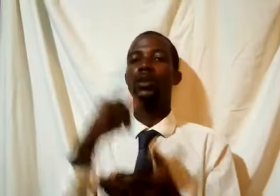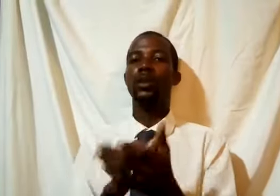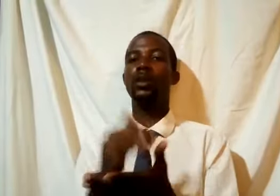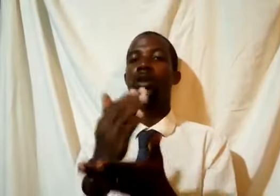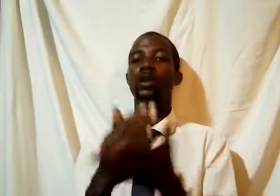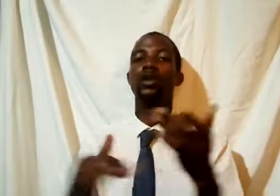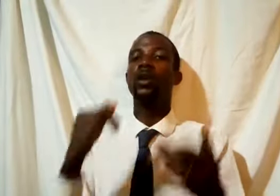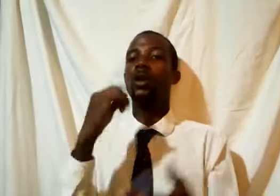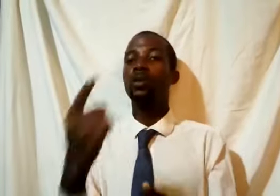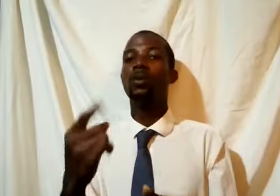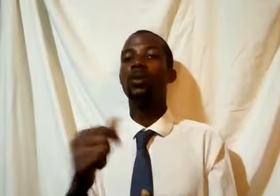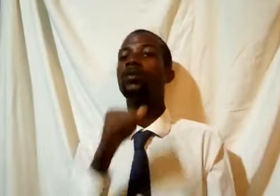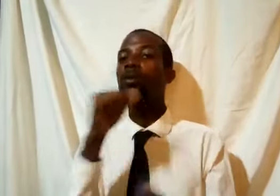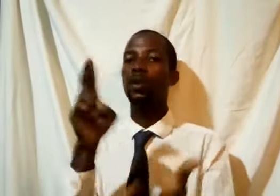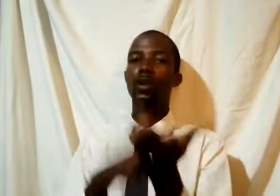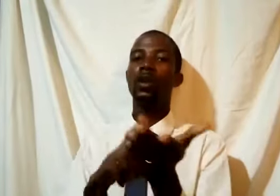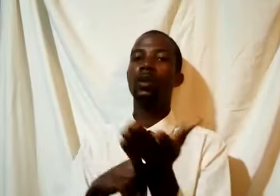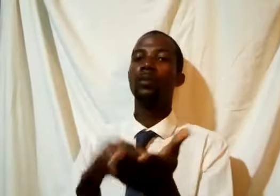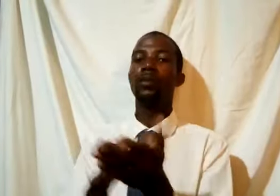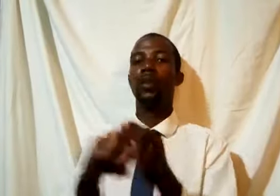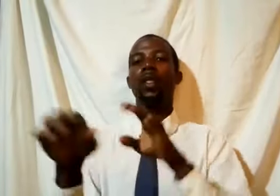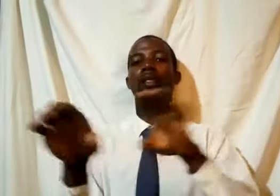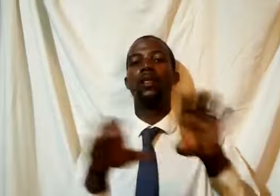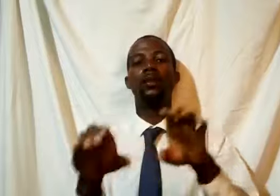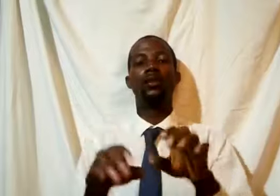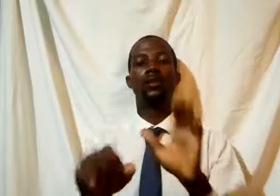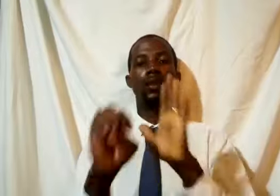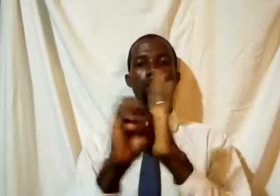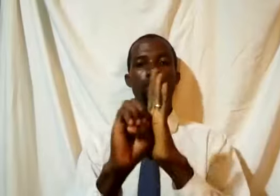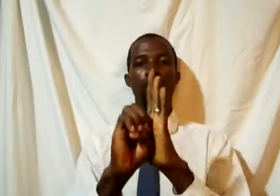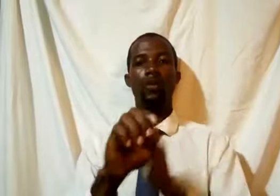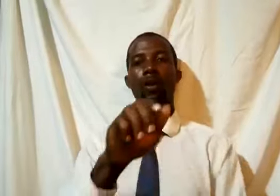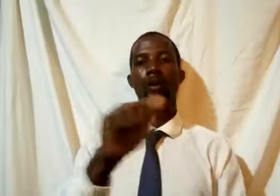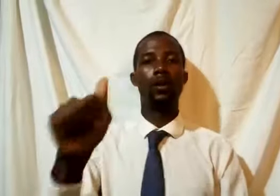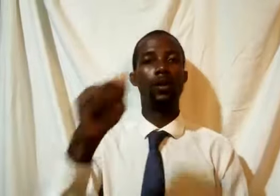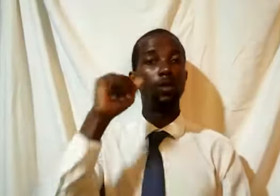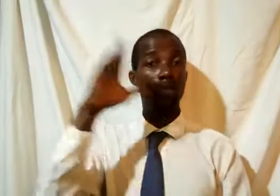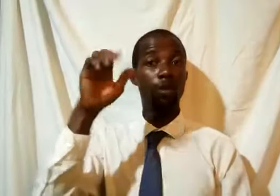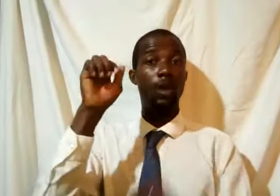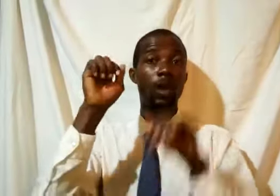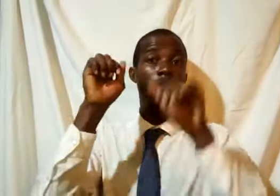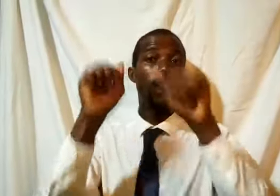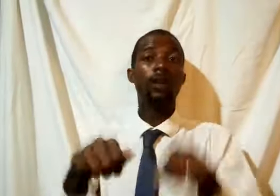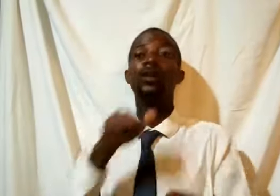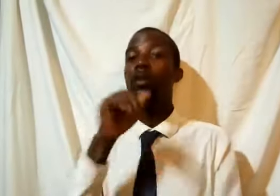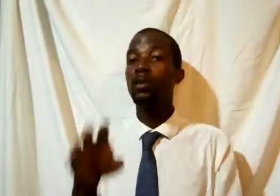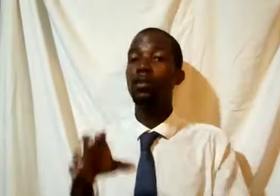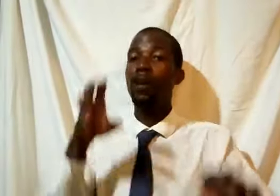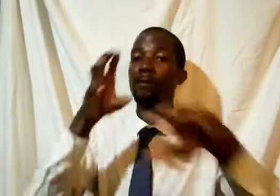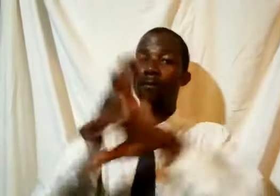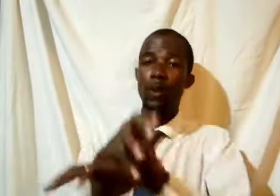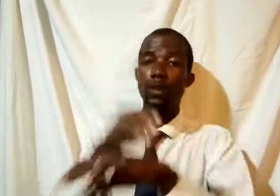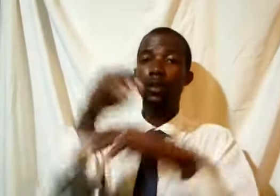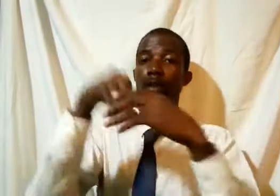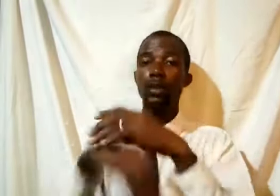an action. Examples: a woman cannot be forced into marriage against her will,